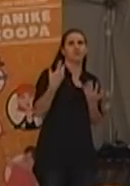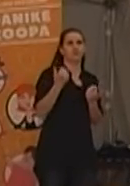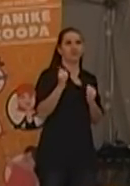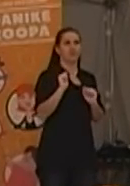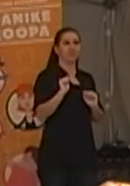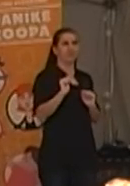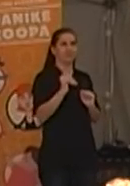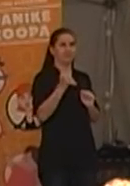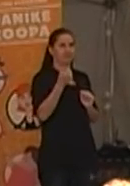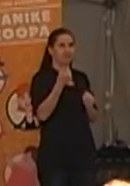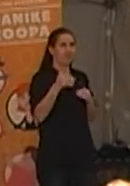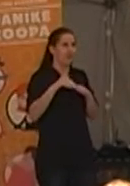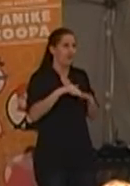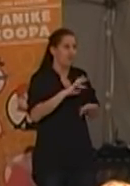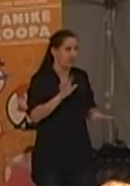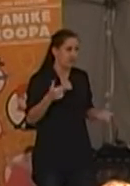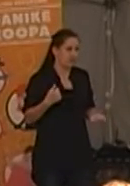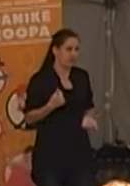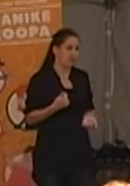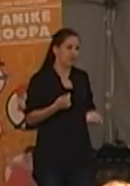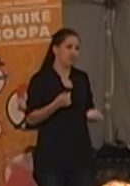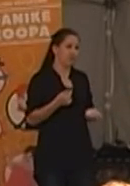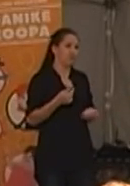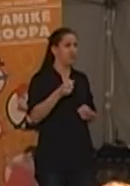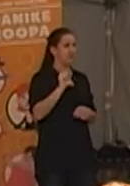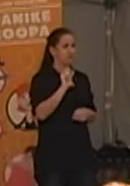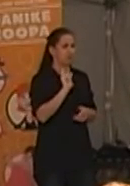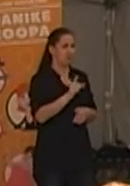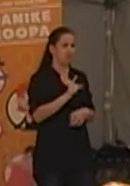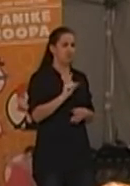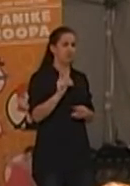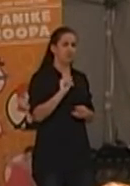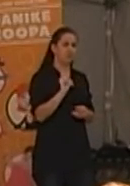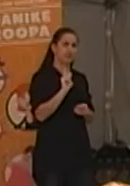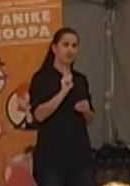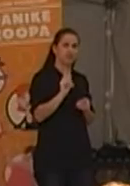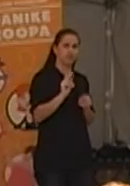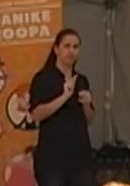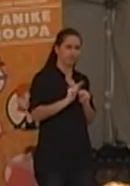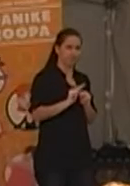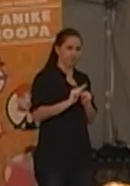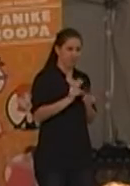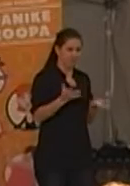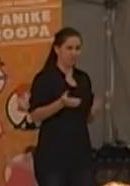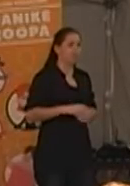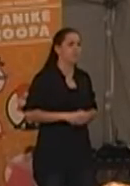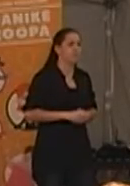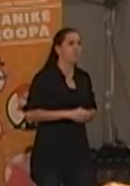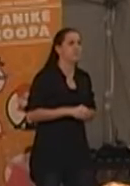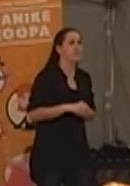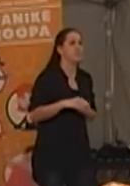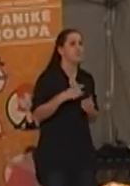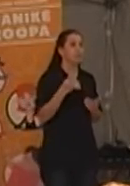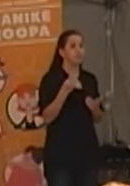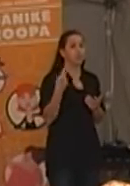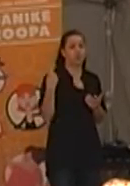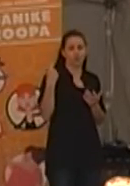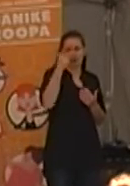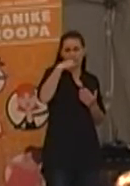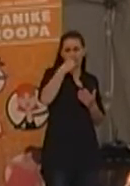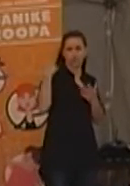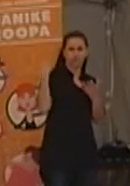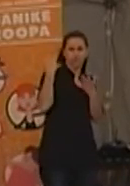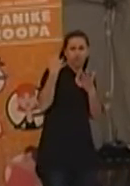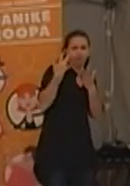around on the planet. And there needs to be some sort of a correction, which has obviously been already taking place for years.